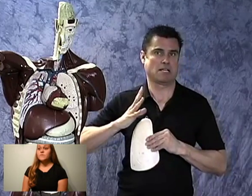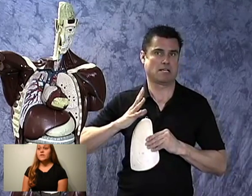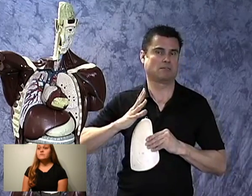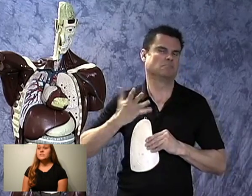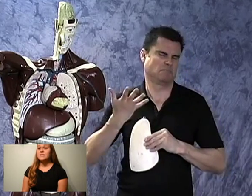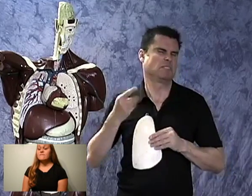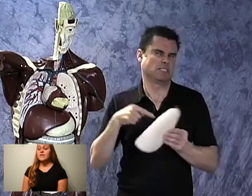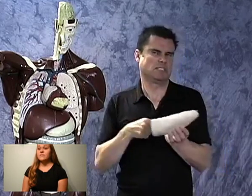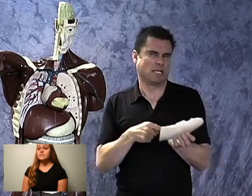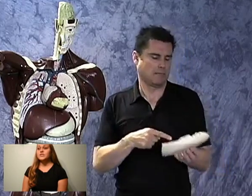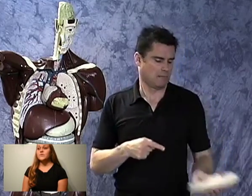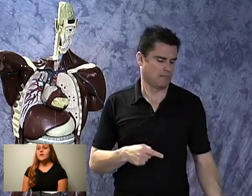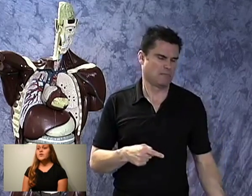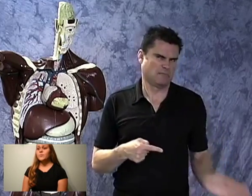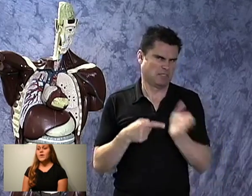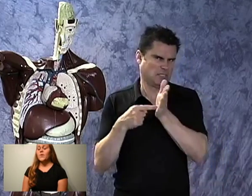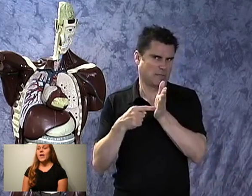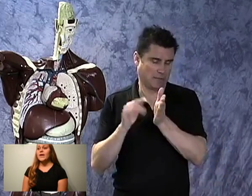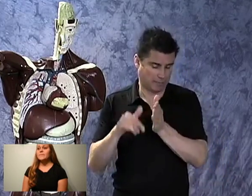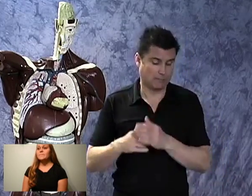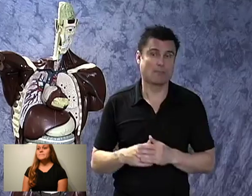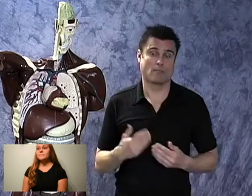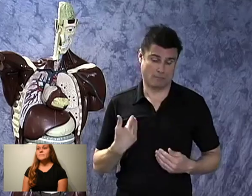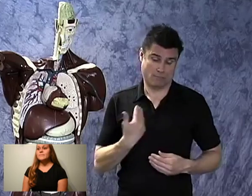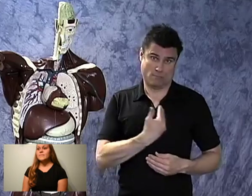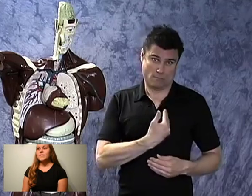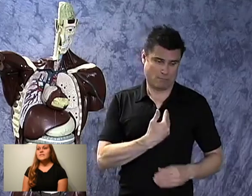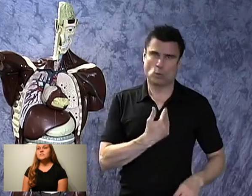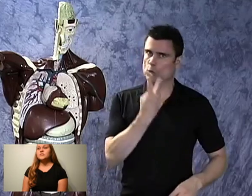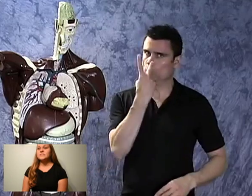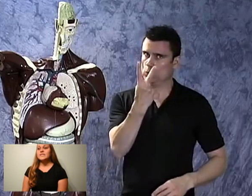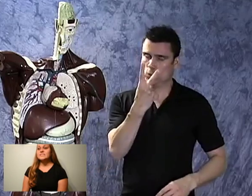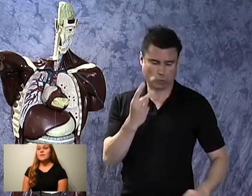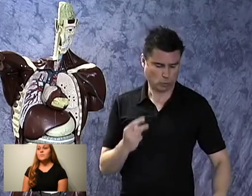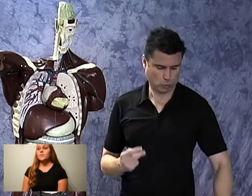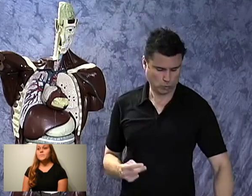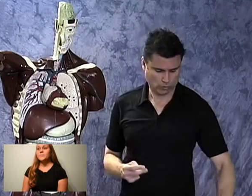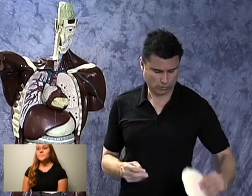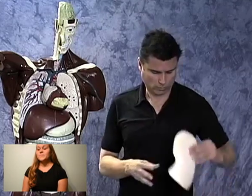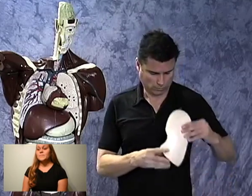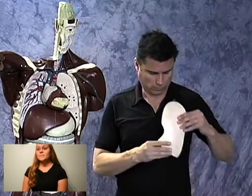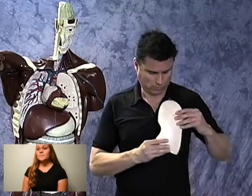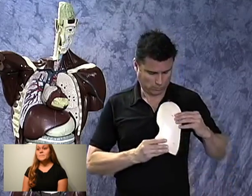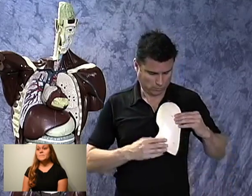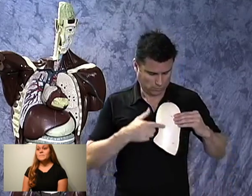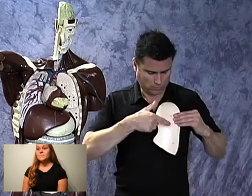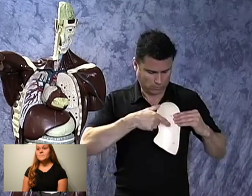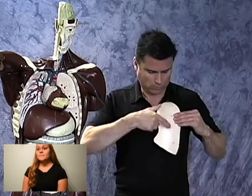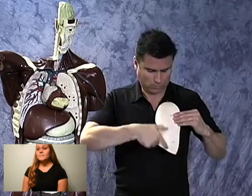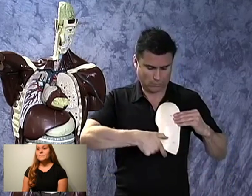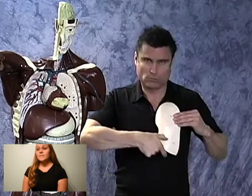off to where you just have the other two, and you'll be okay. That's just an example.